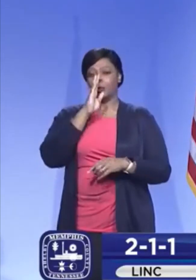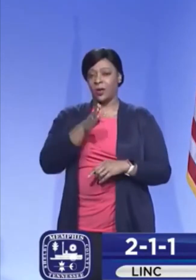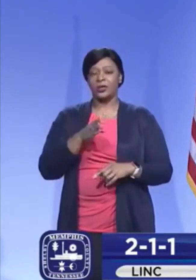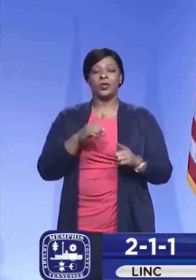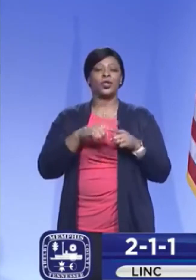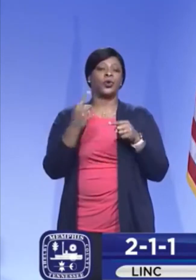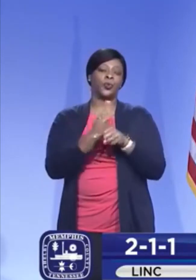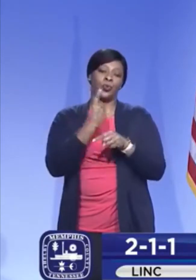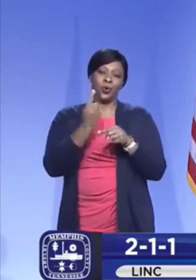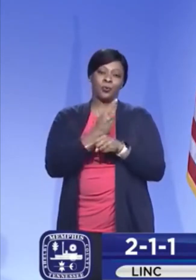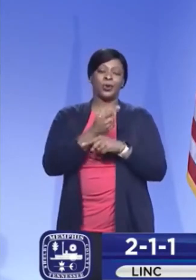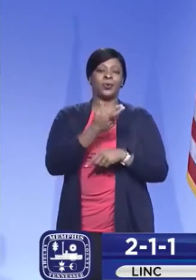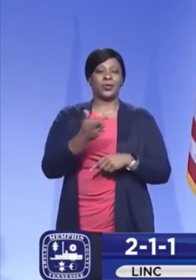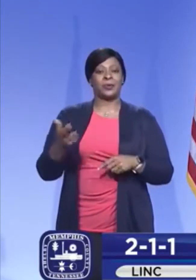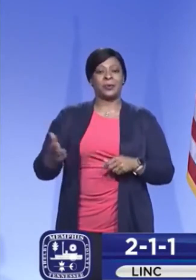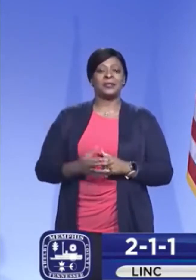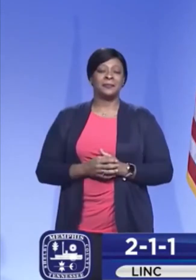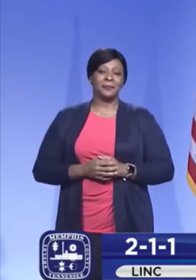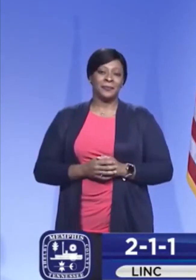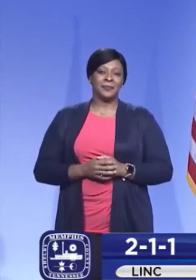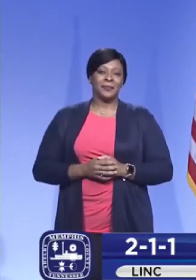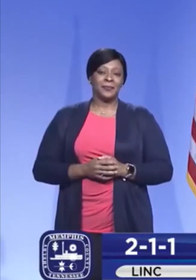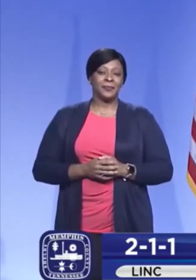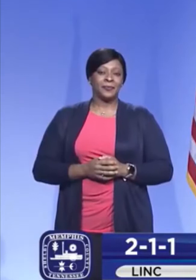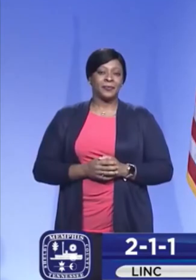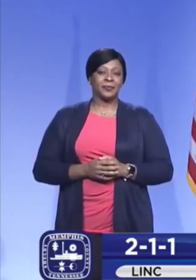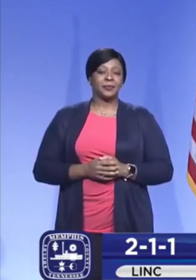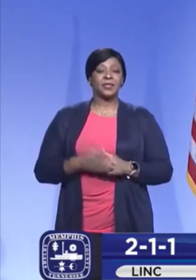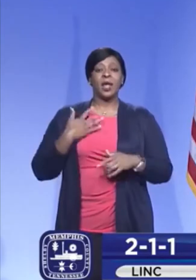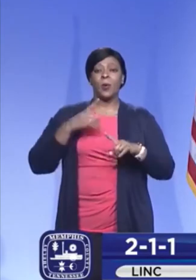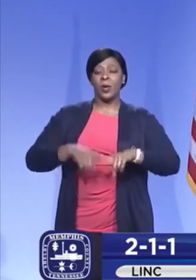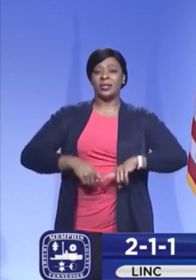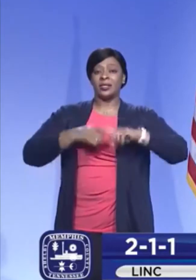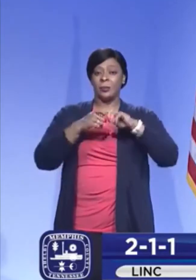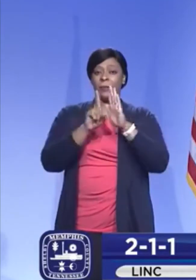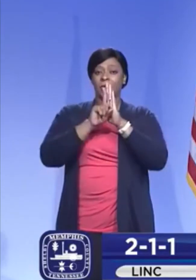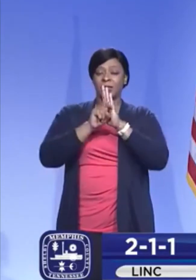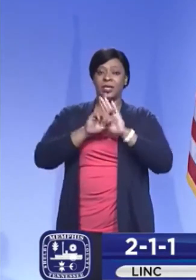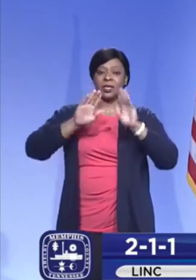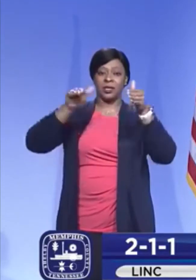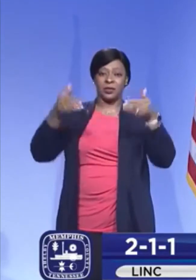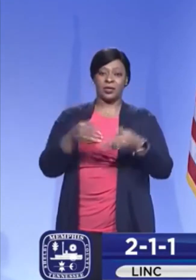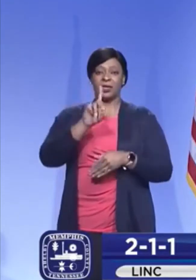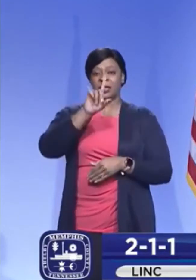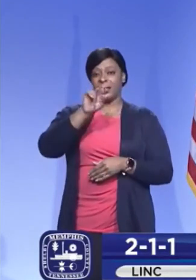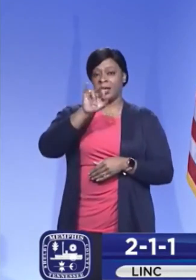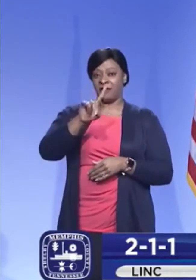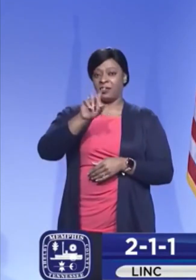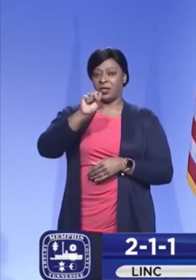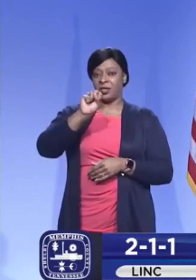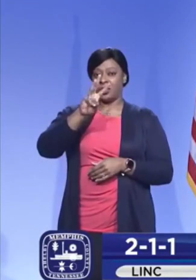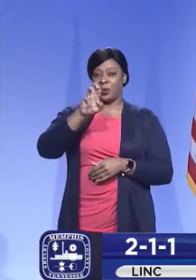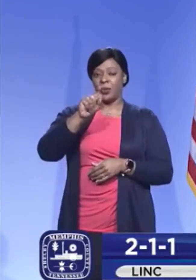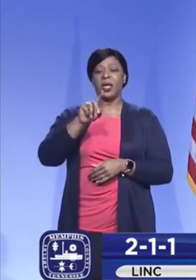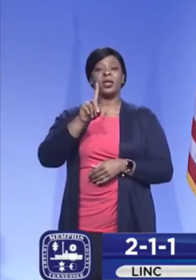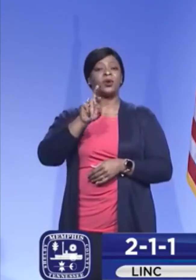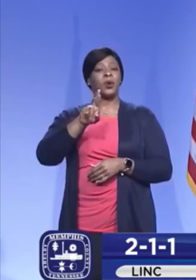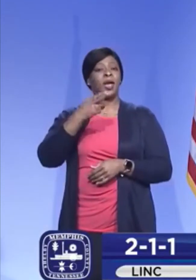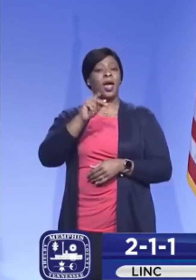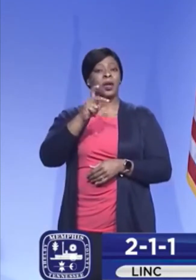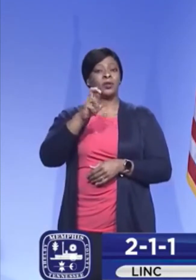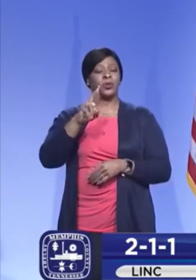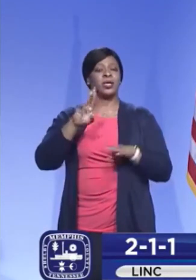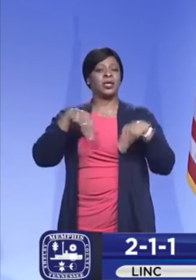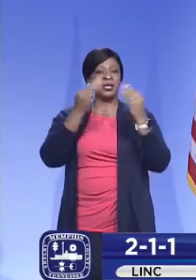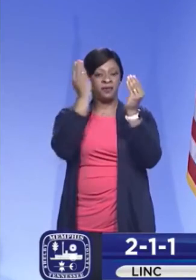the appropriate resource. I'm going to stop in a second here and introduce David Sweat and Dr. Haushalter to give you the data and